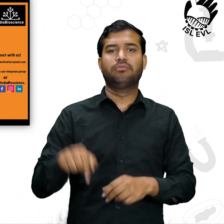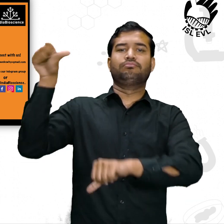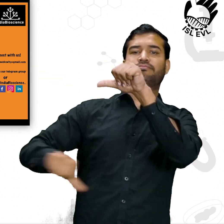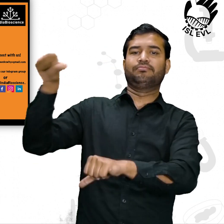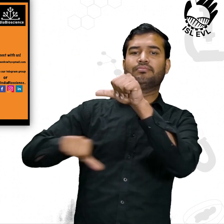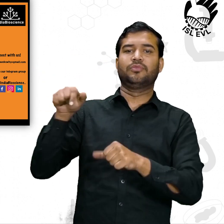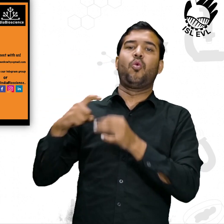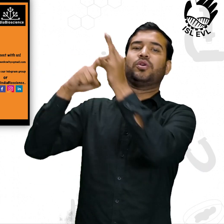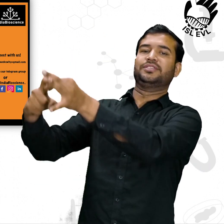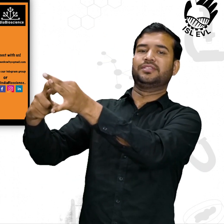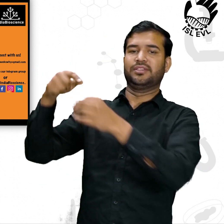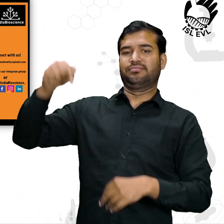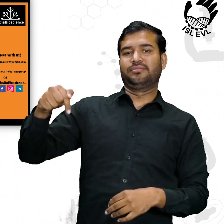body? Let's ask Mihir.